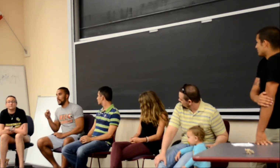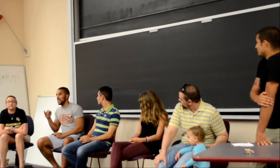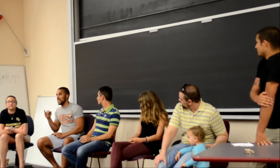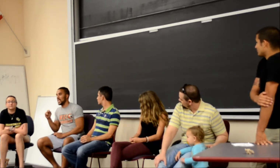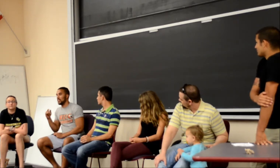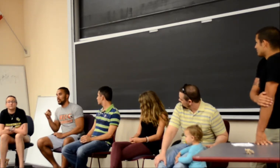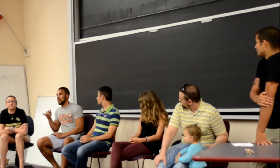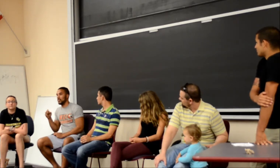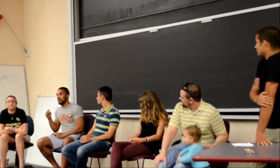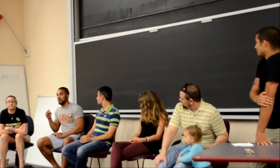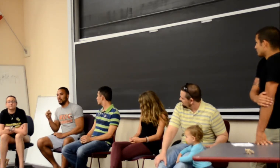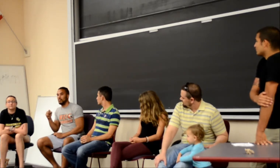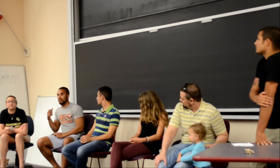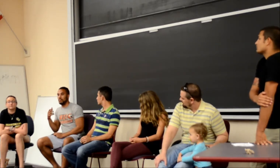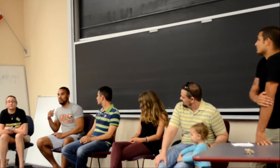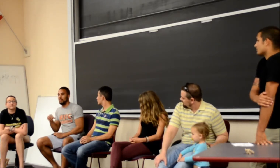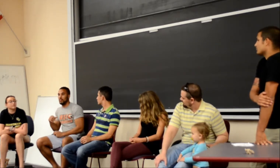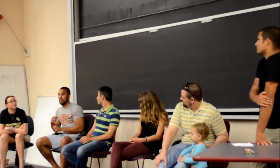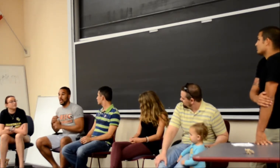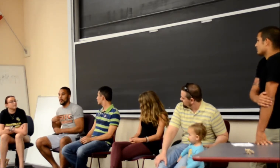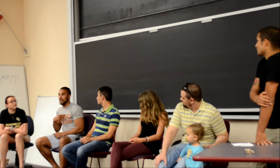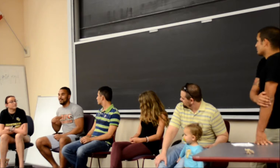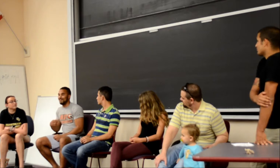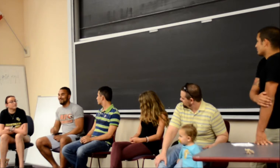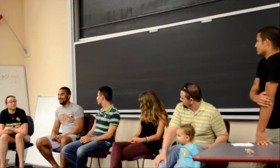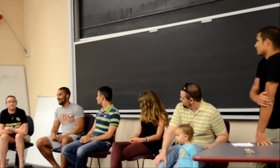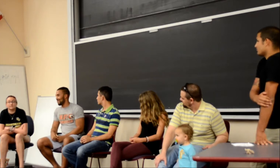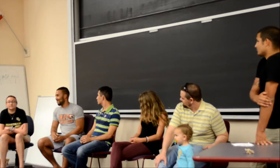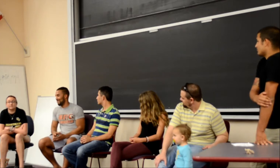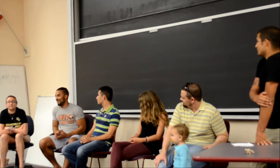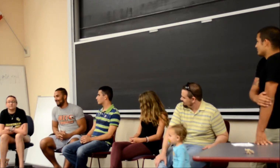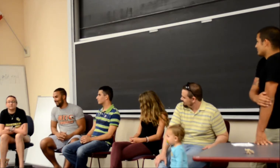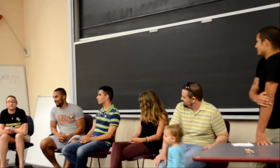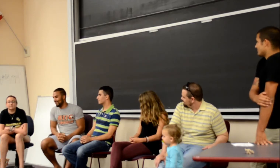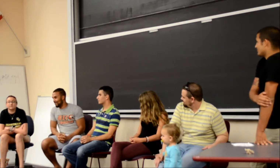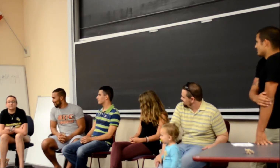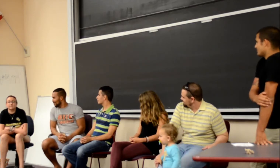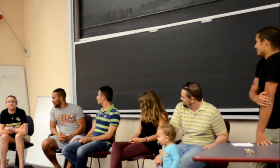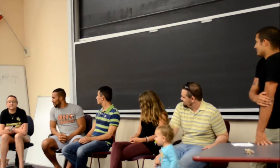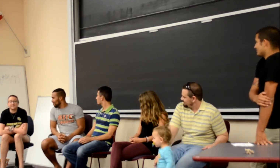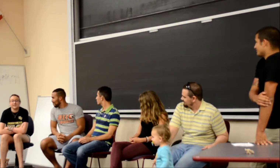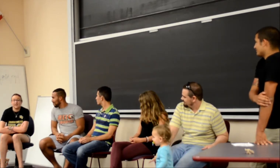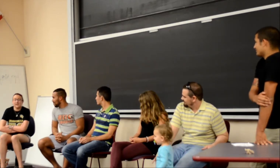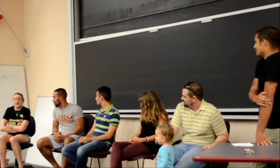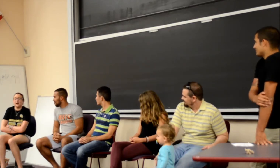I have spinal meningitis, and so it got me.